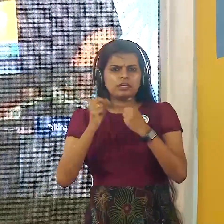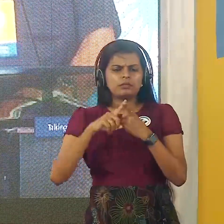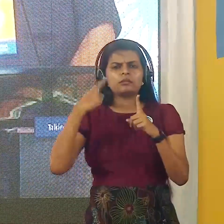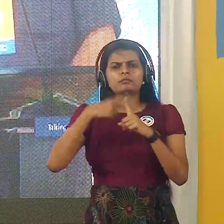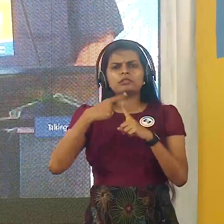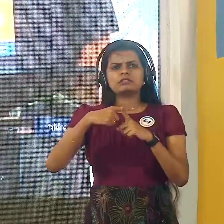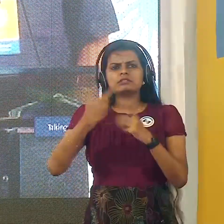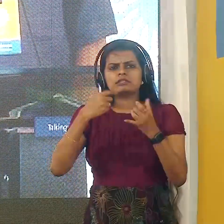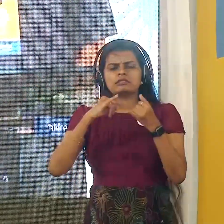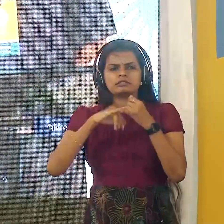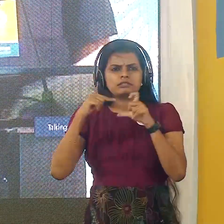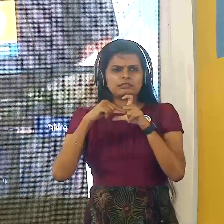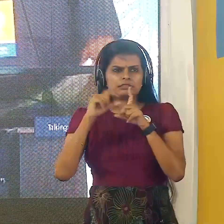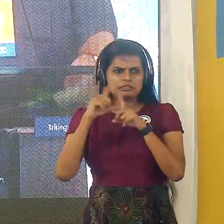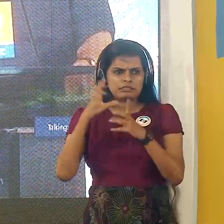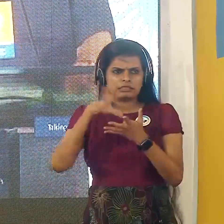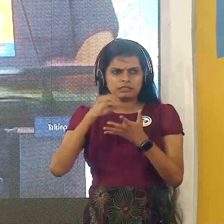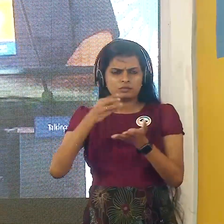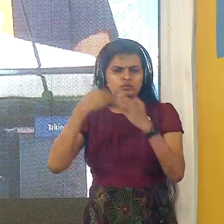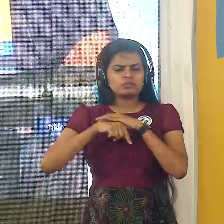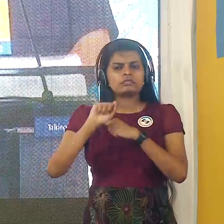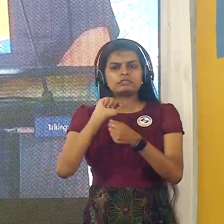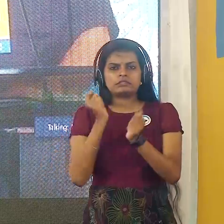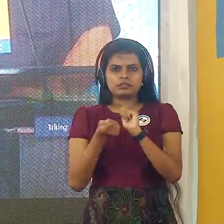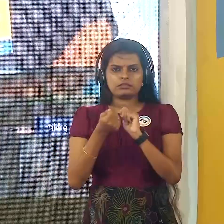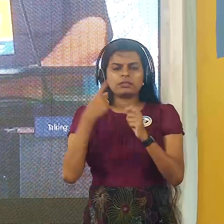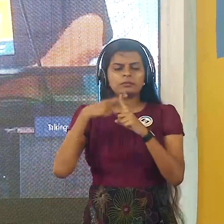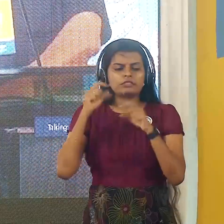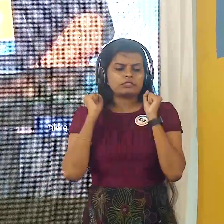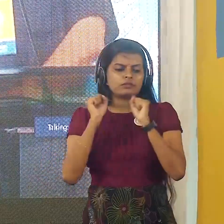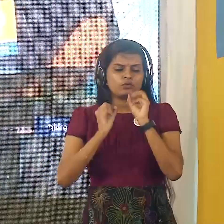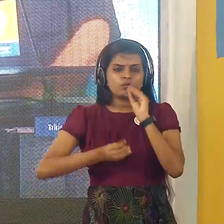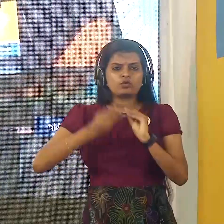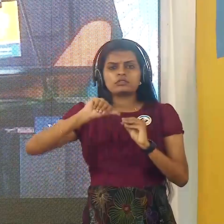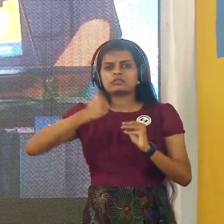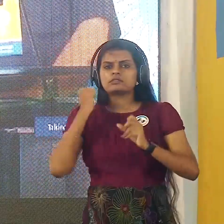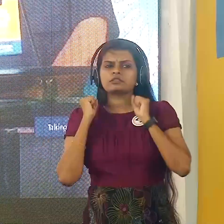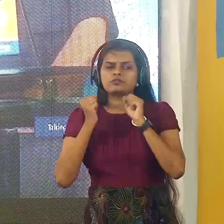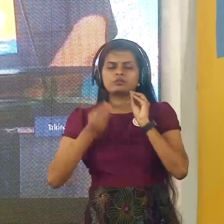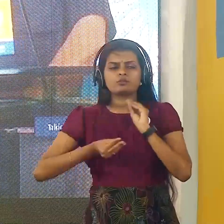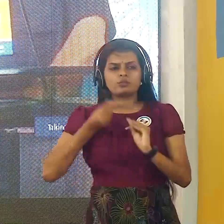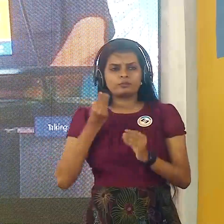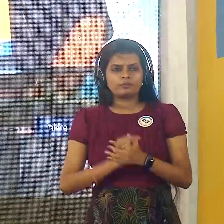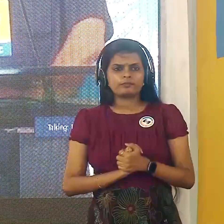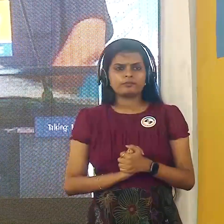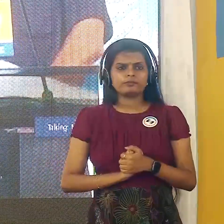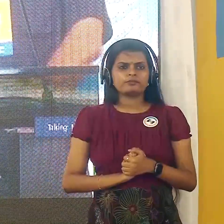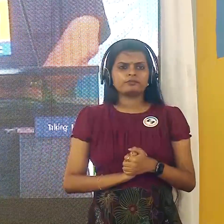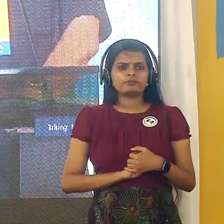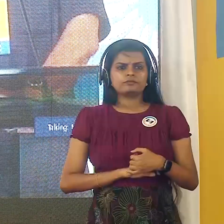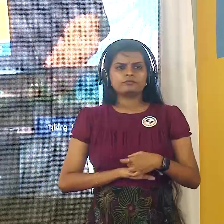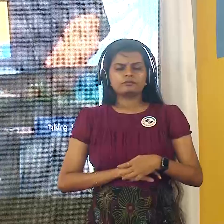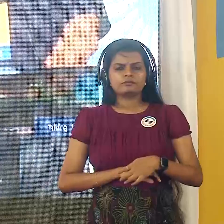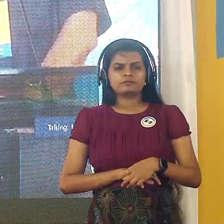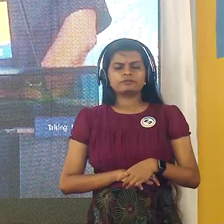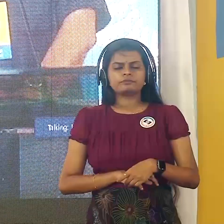seed material. Until those happen, it's very difficult to get a successful policy of organic farming